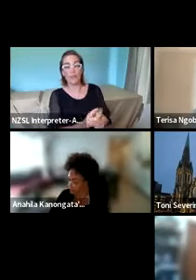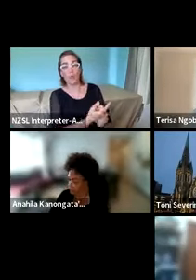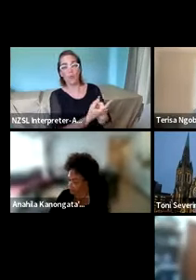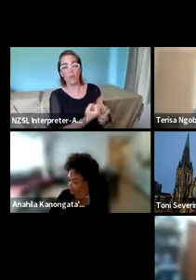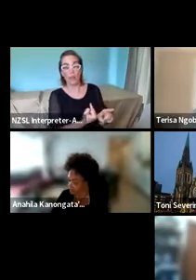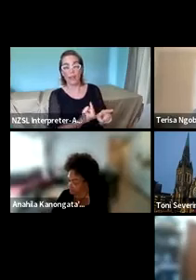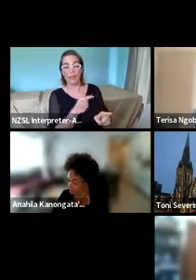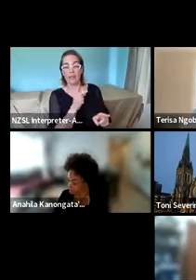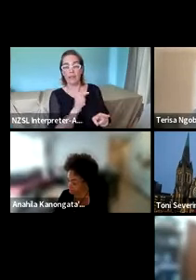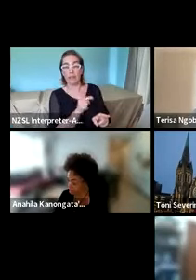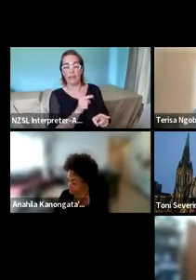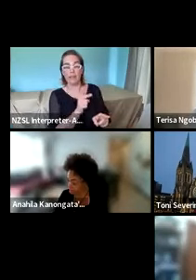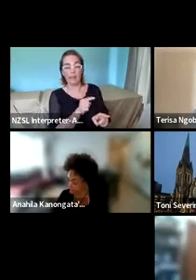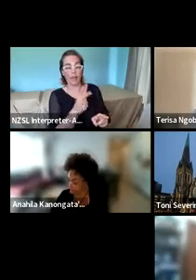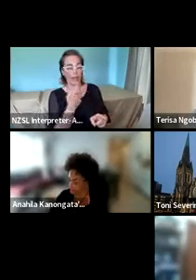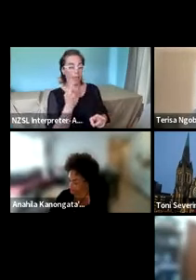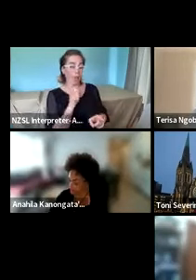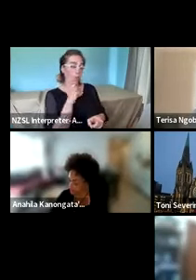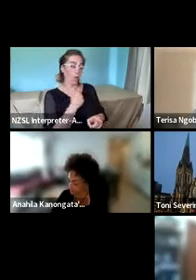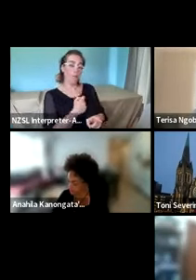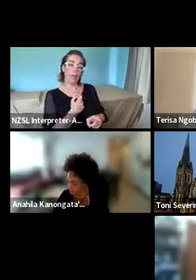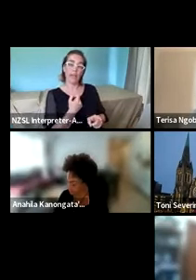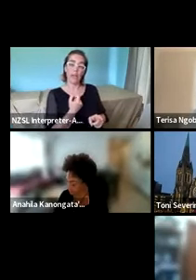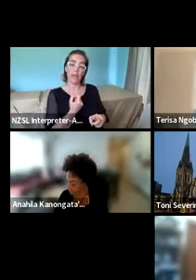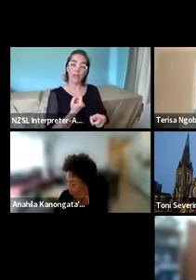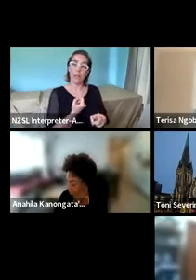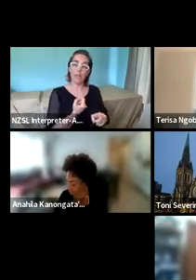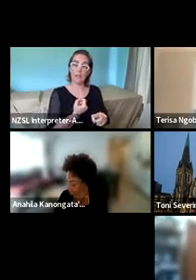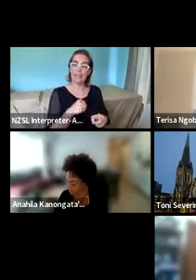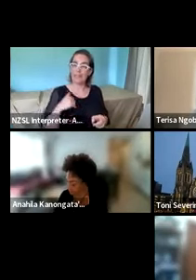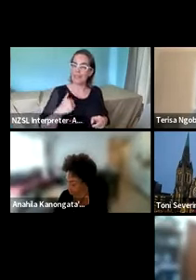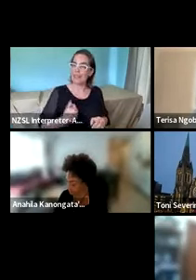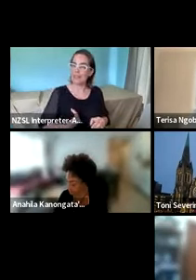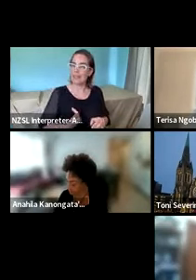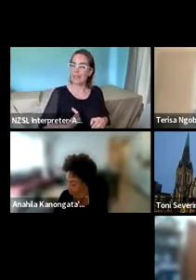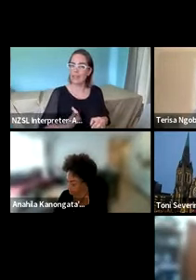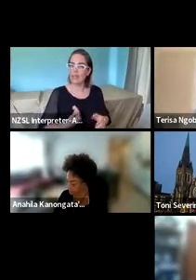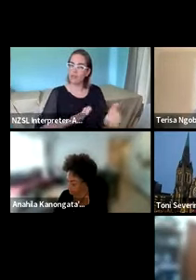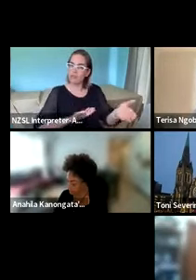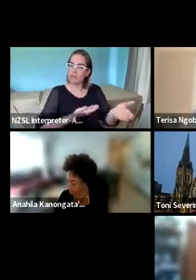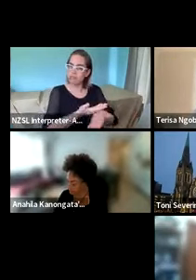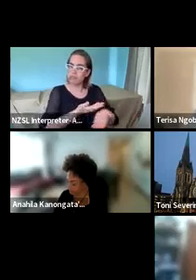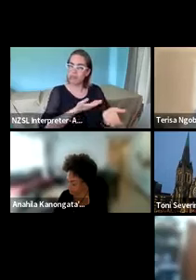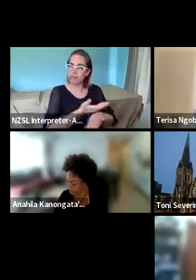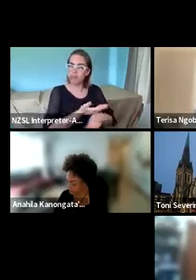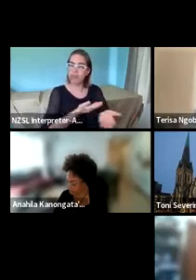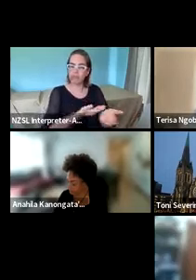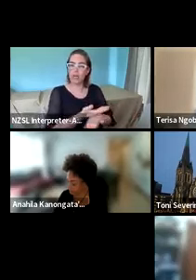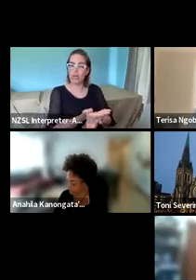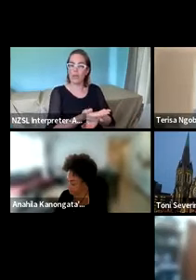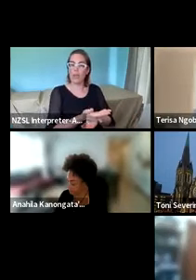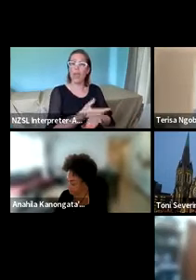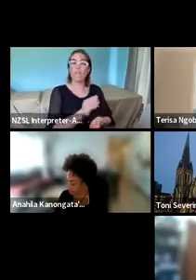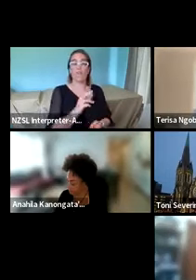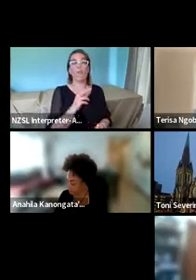regarding that, I think there would also be much needed consultation process for that as